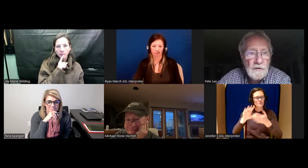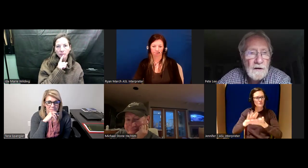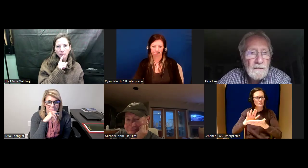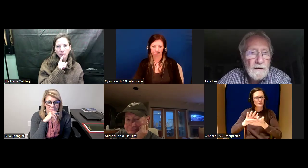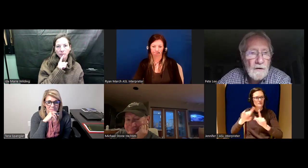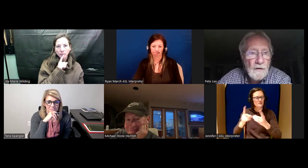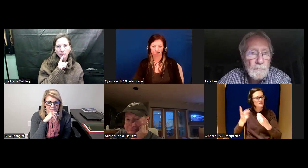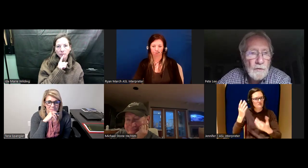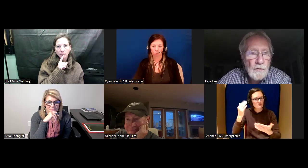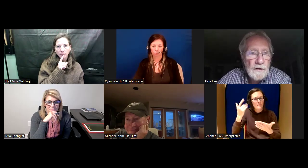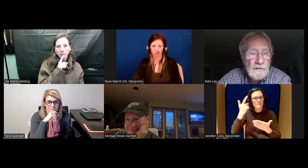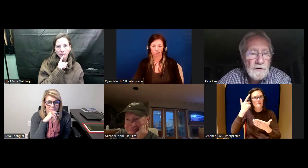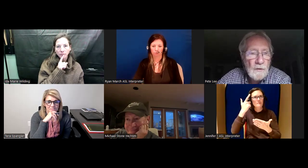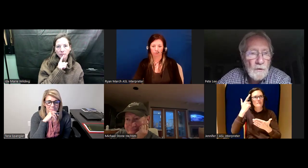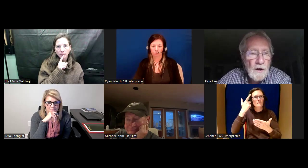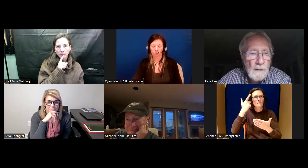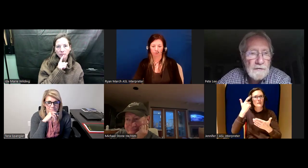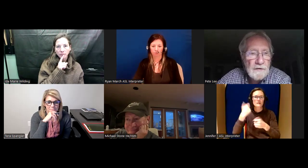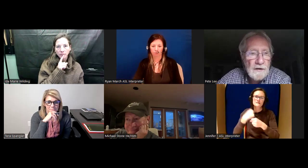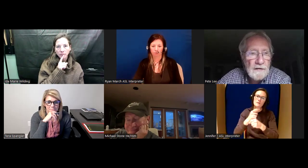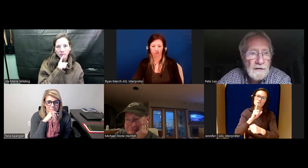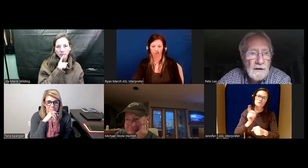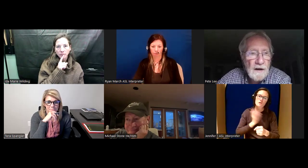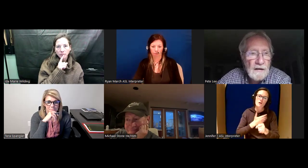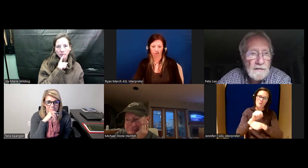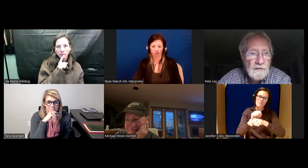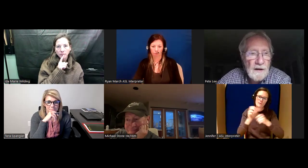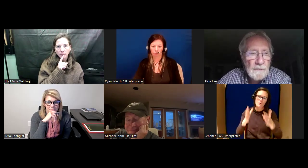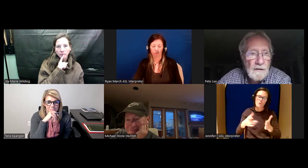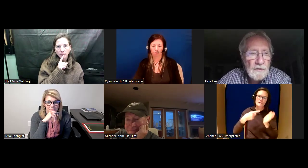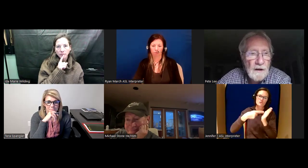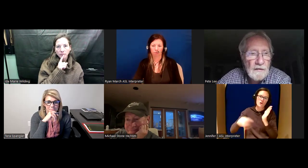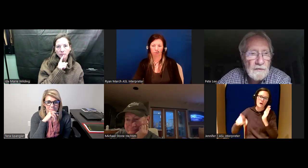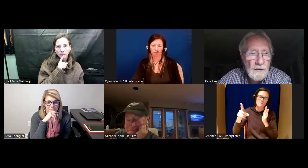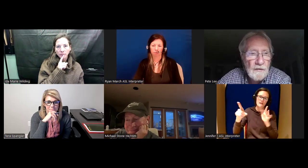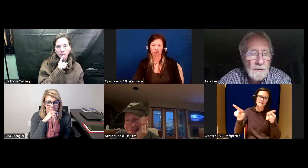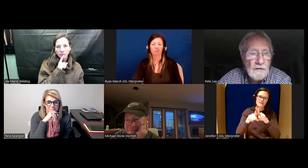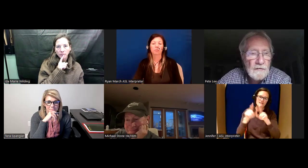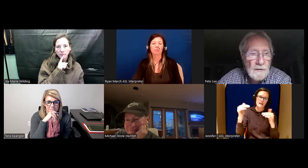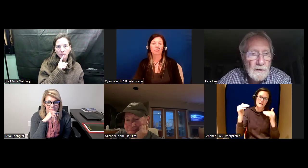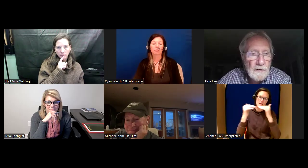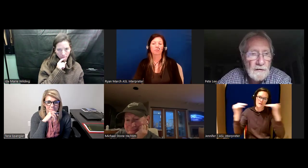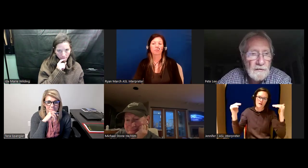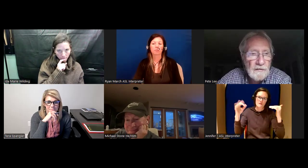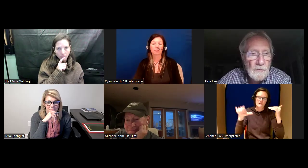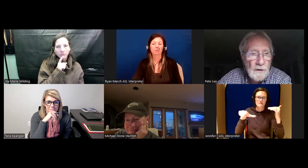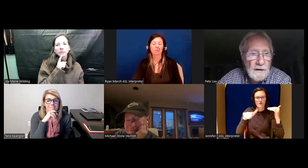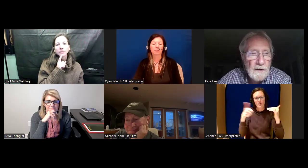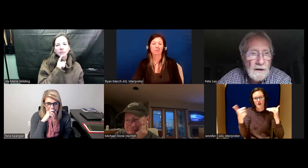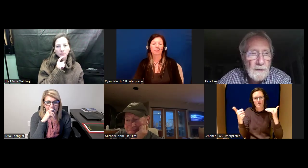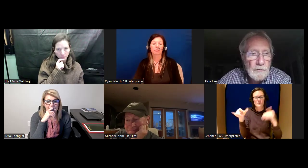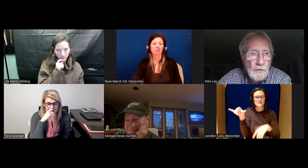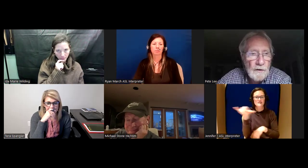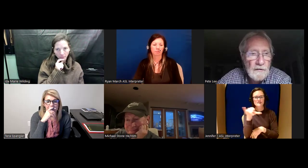ensure that our employees were compensated at the same level as other similarly